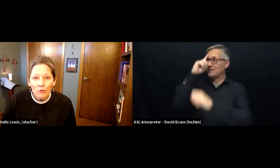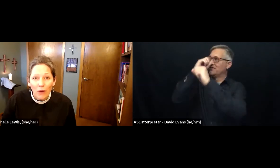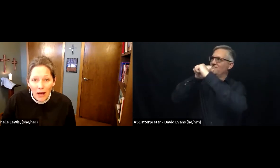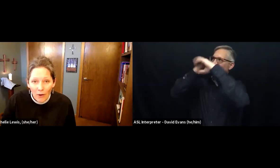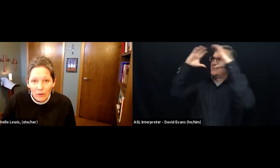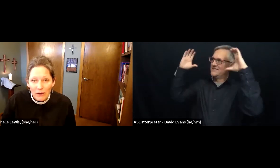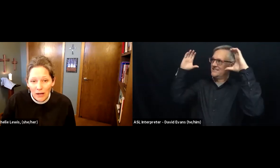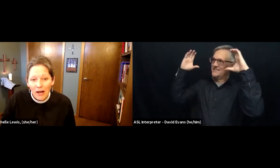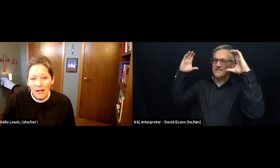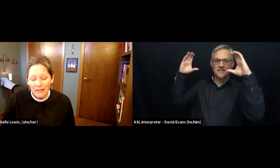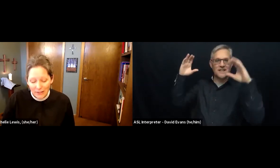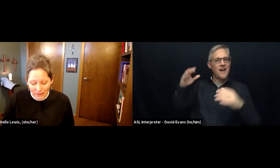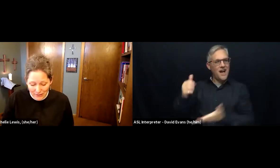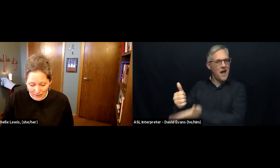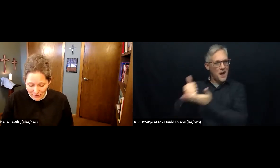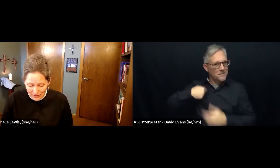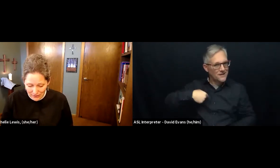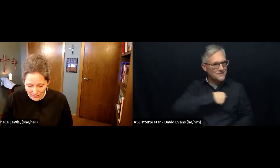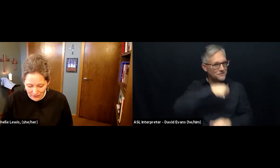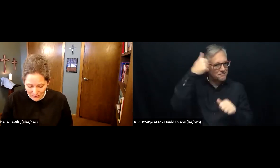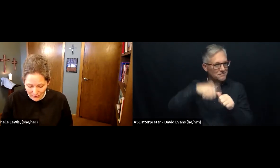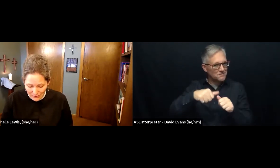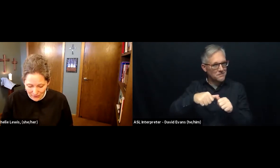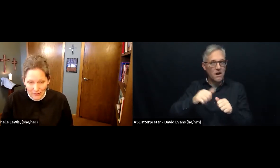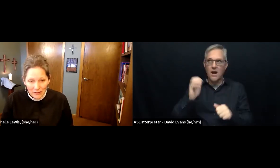who our God is.